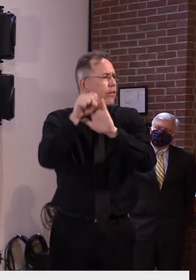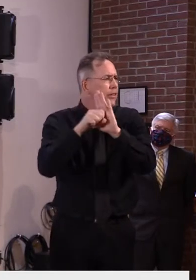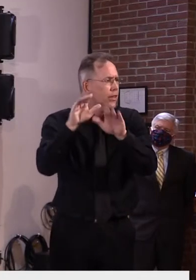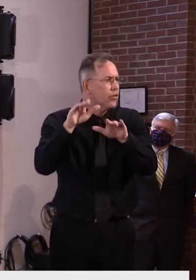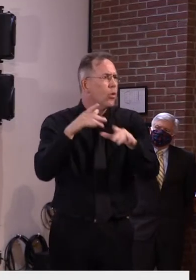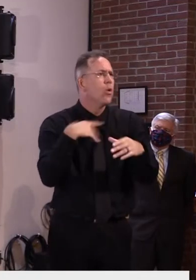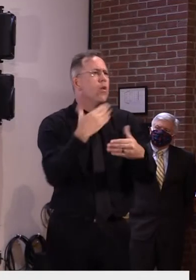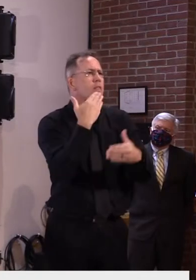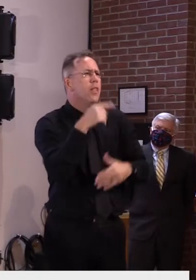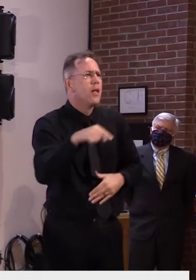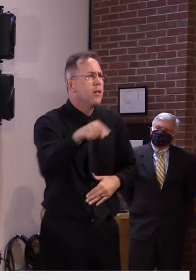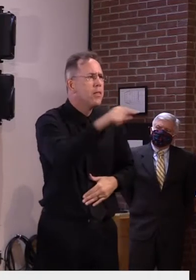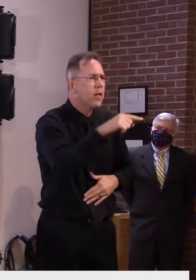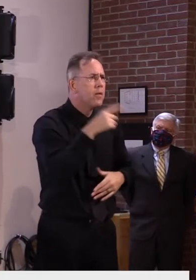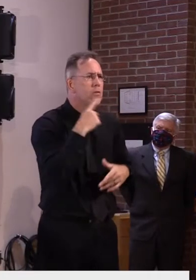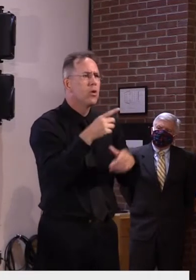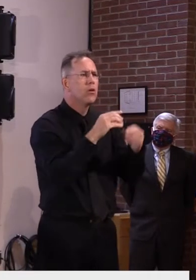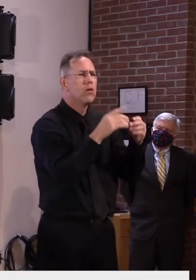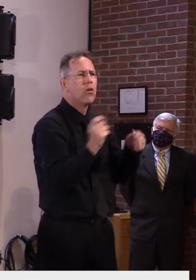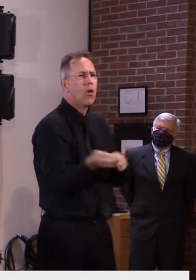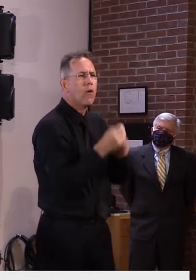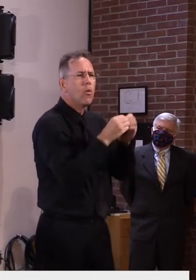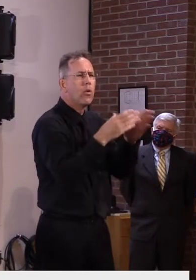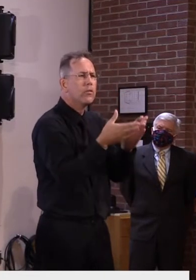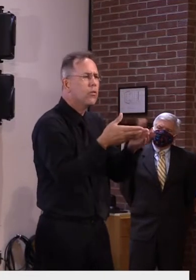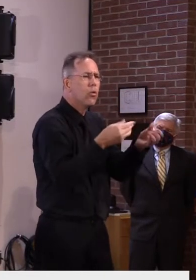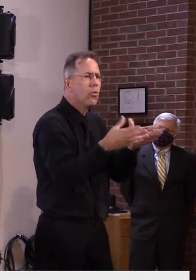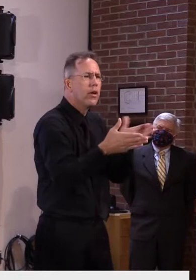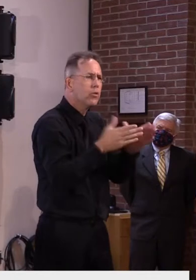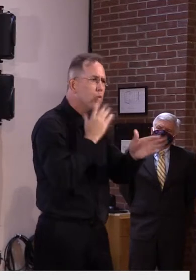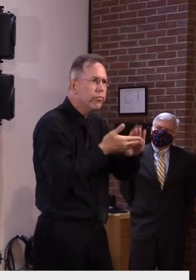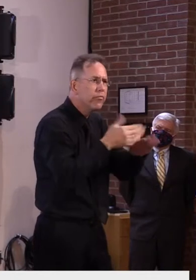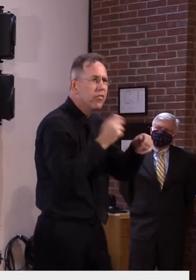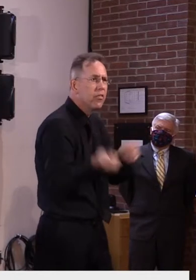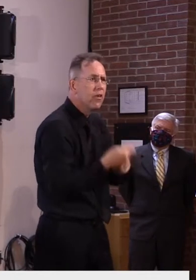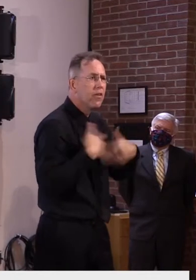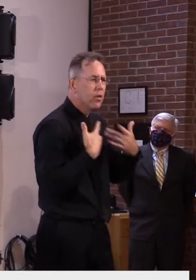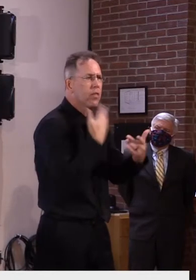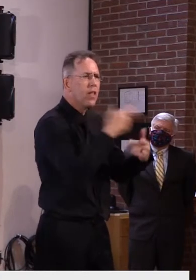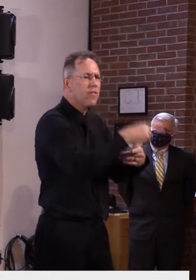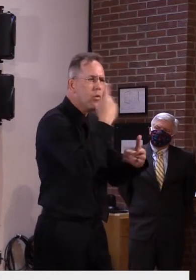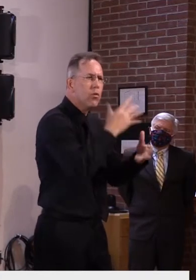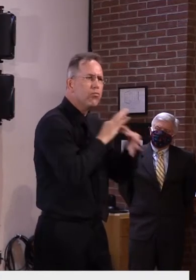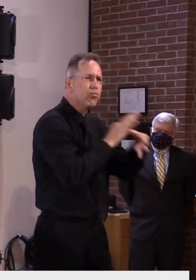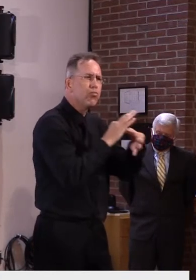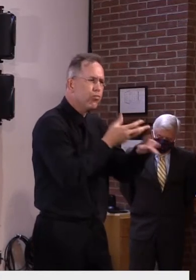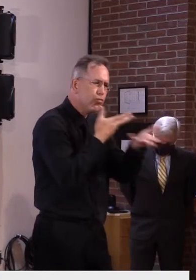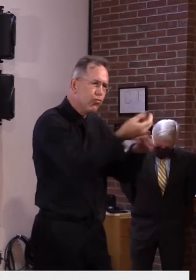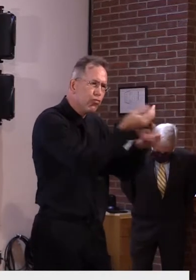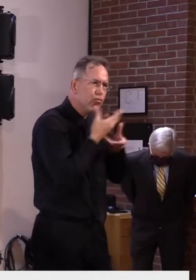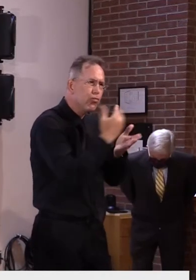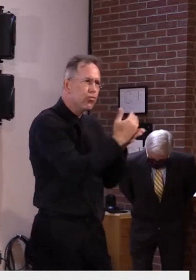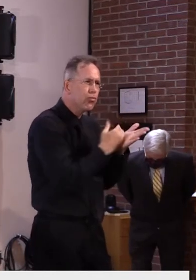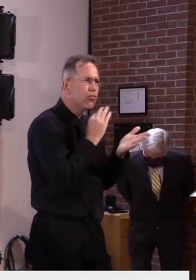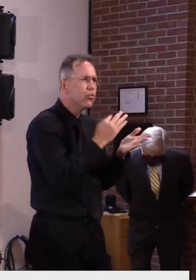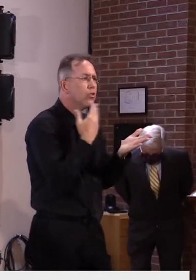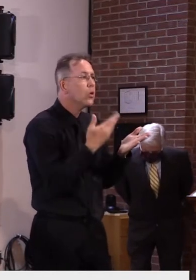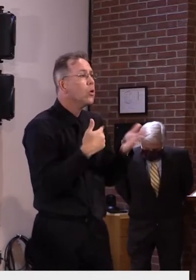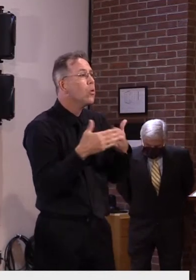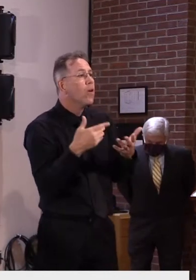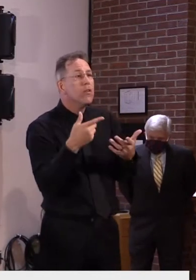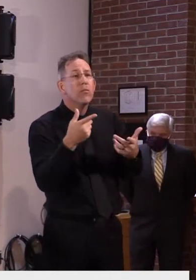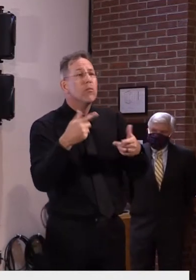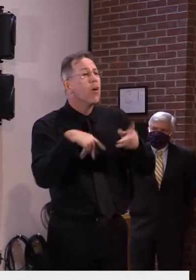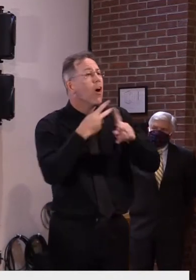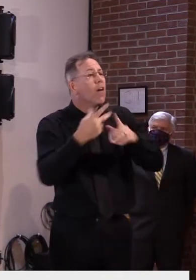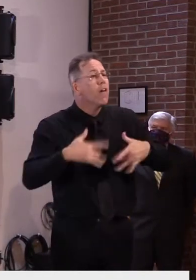support in the investigation. As I've said before, no matter what the facility or the event, we know that sometimes we